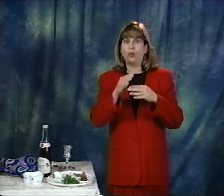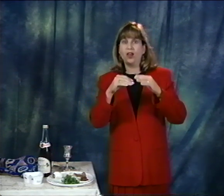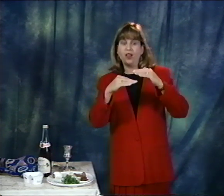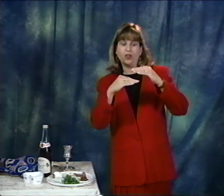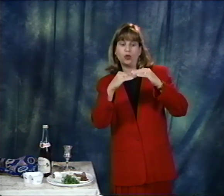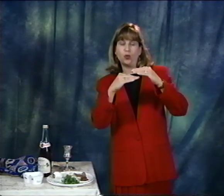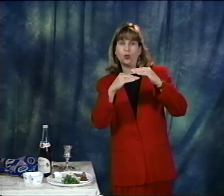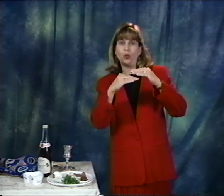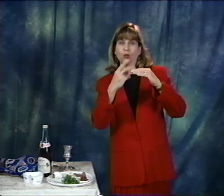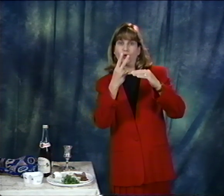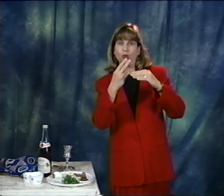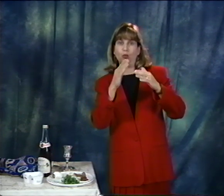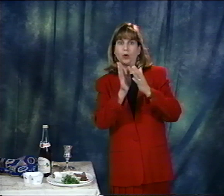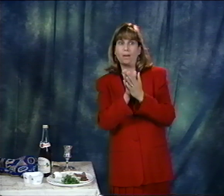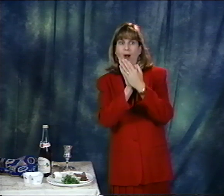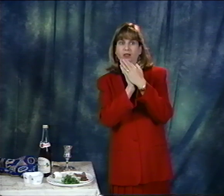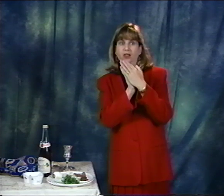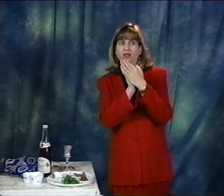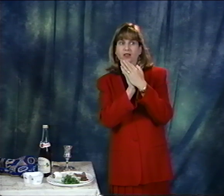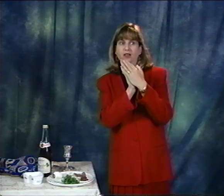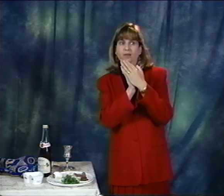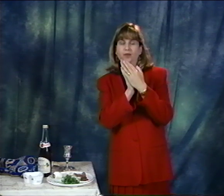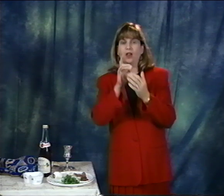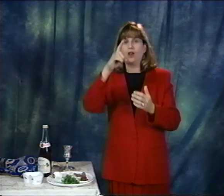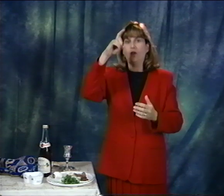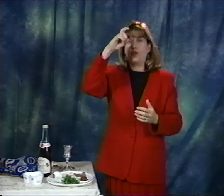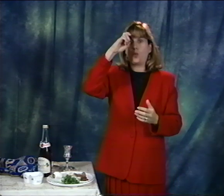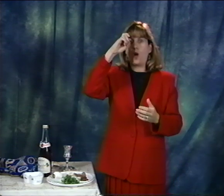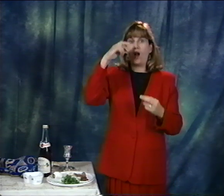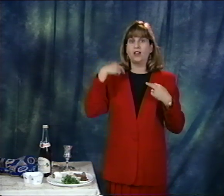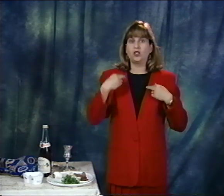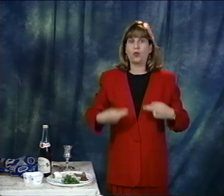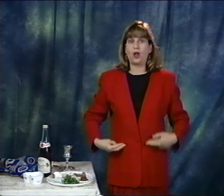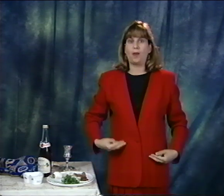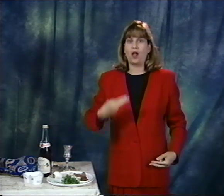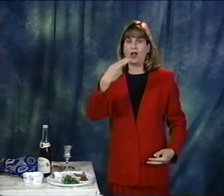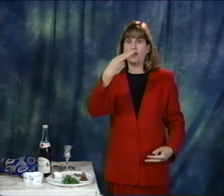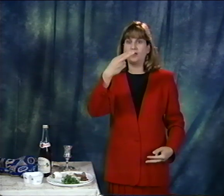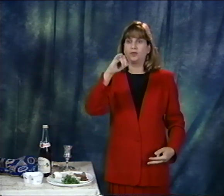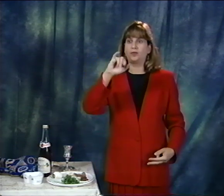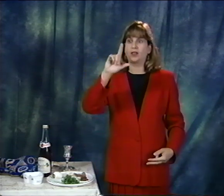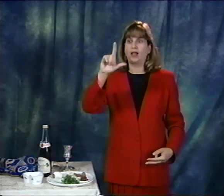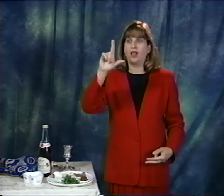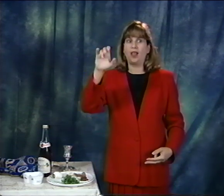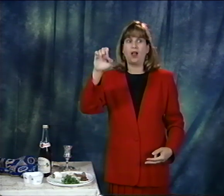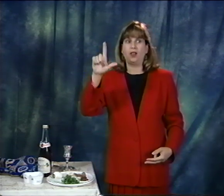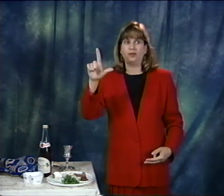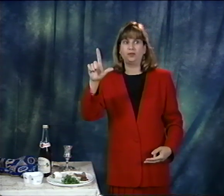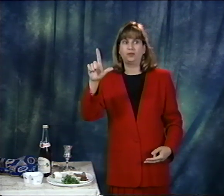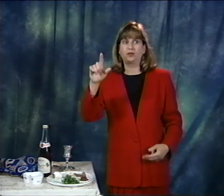between two pieces of matzah. The wise Rabbi Hillel of the 1st